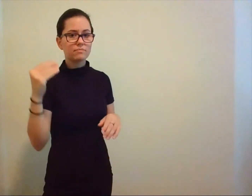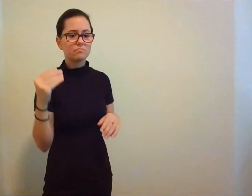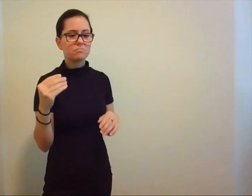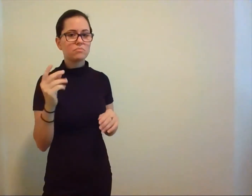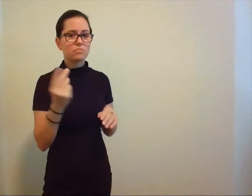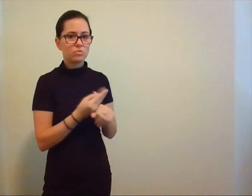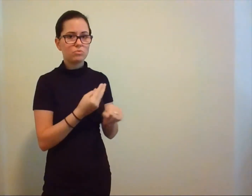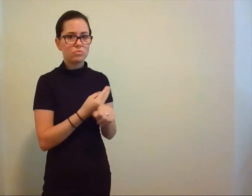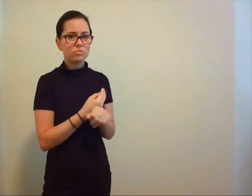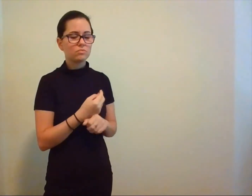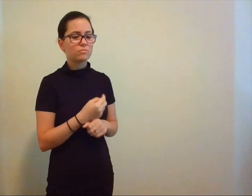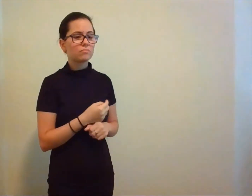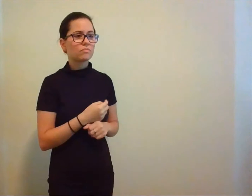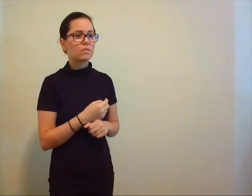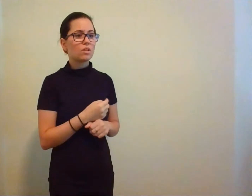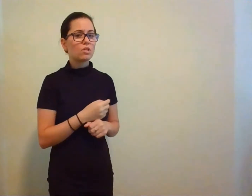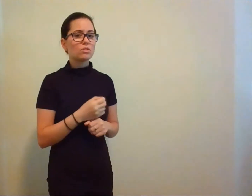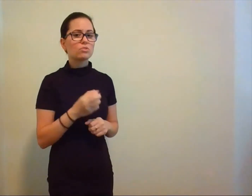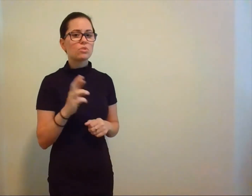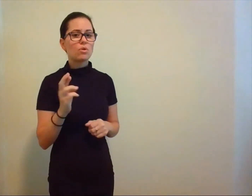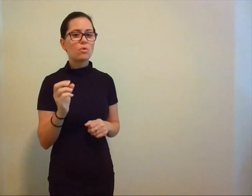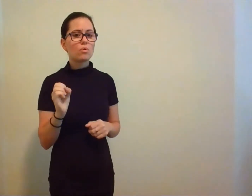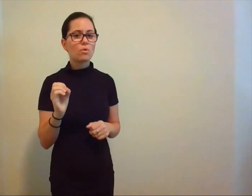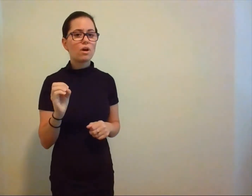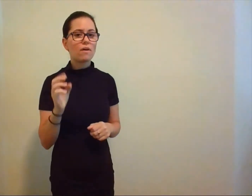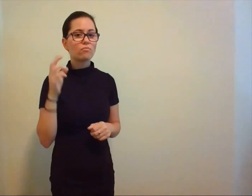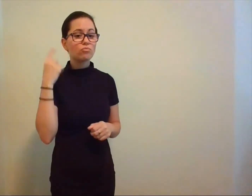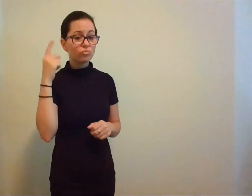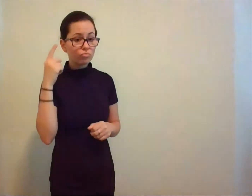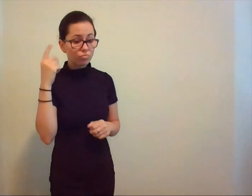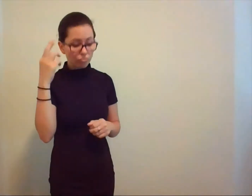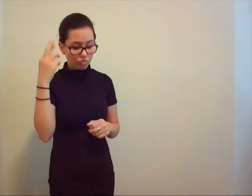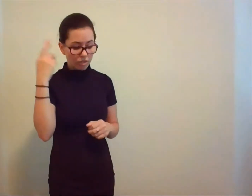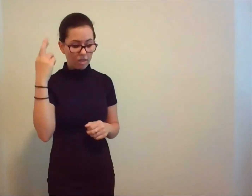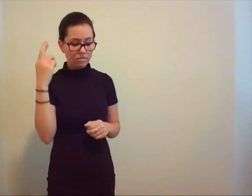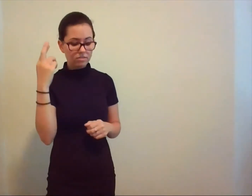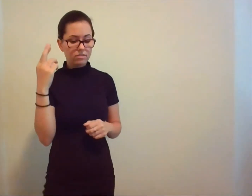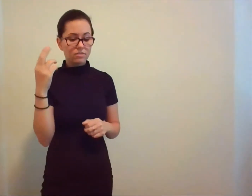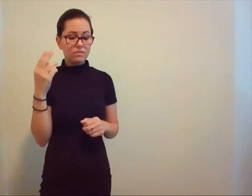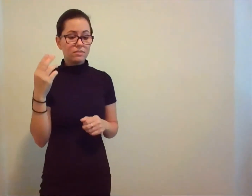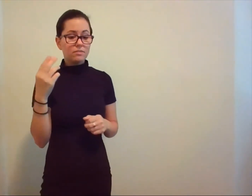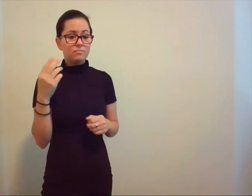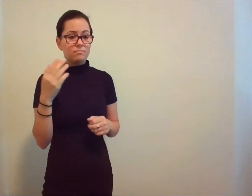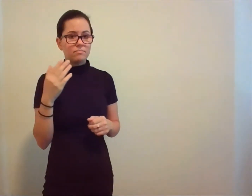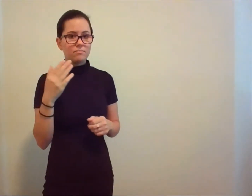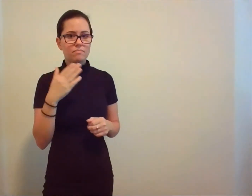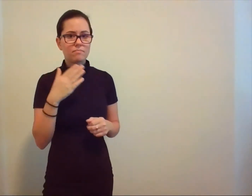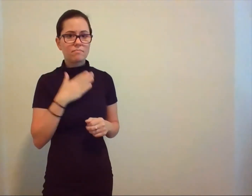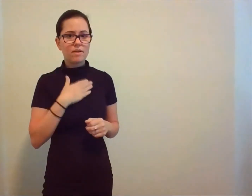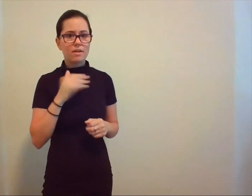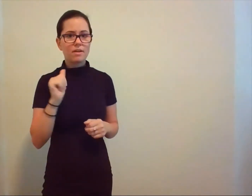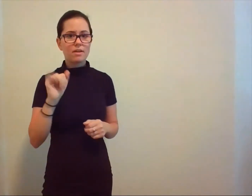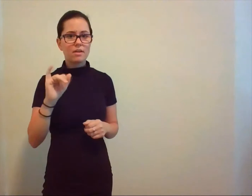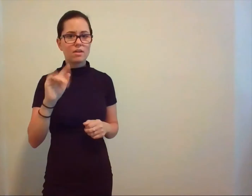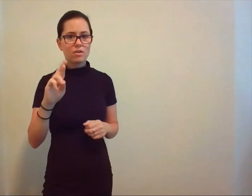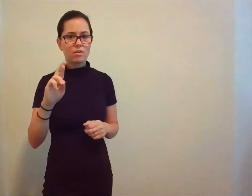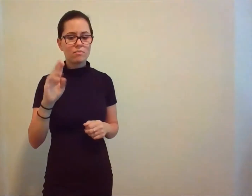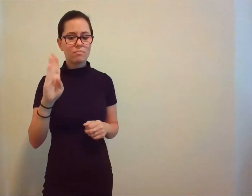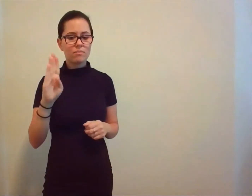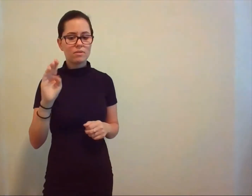a mansion. Did you meet the mansion people? It was not connected. I'll tell you in a minute. So I knew on my list I had to have some flip-flops because I'm going to be taking a shower on